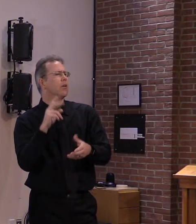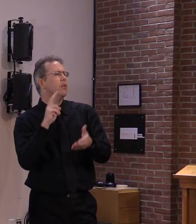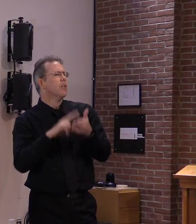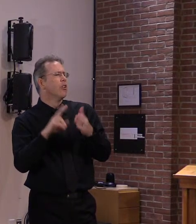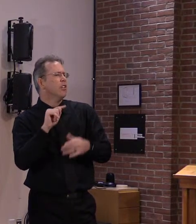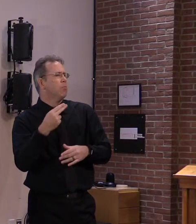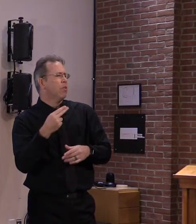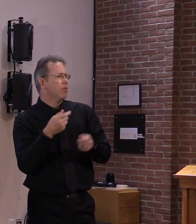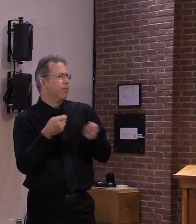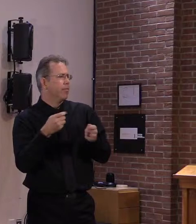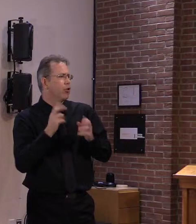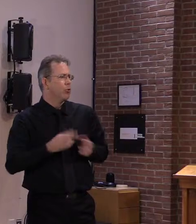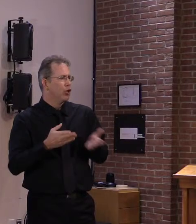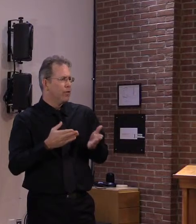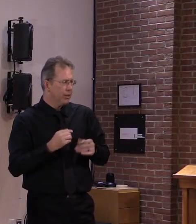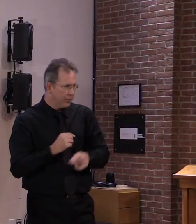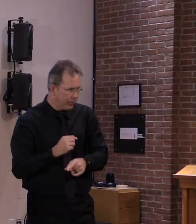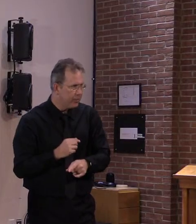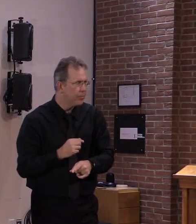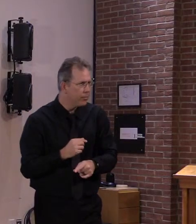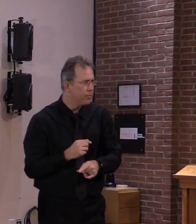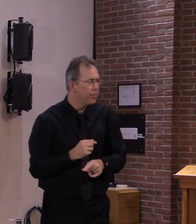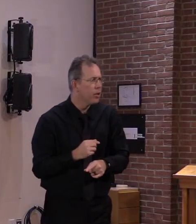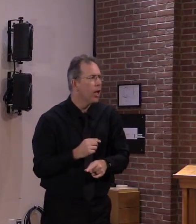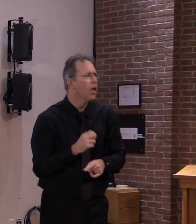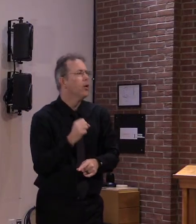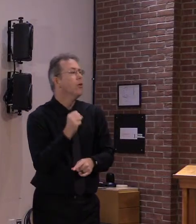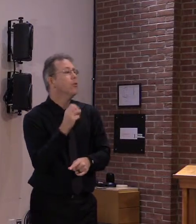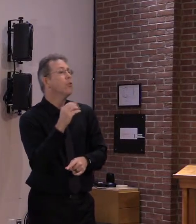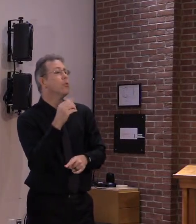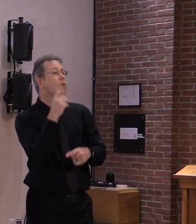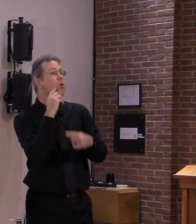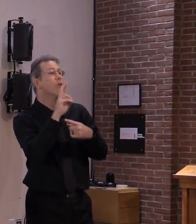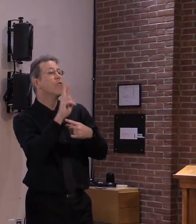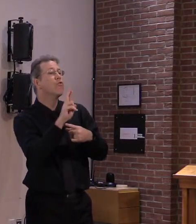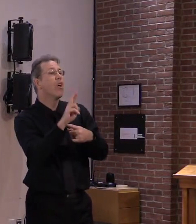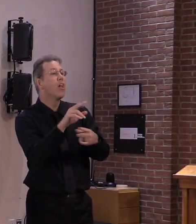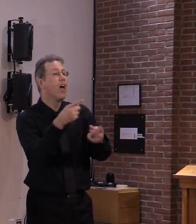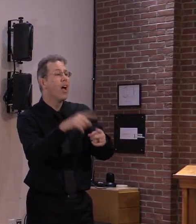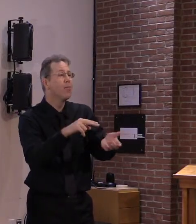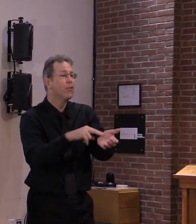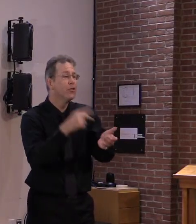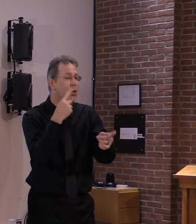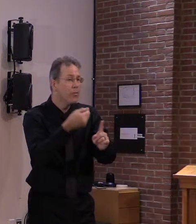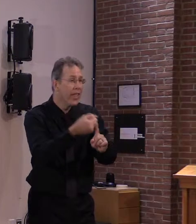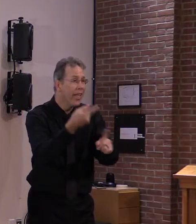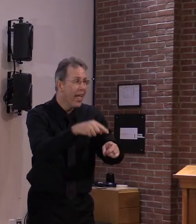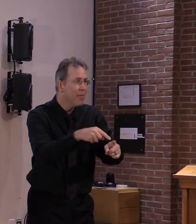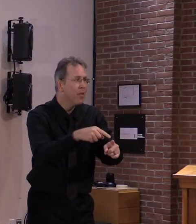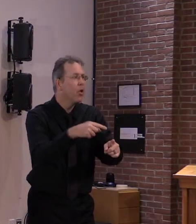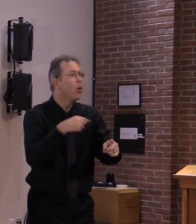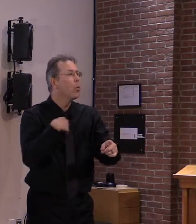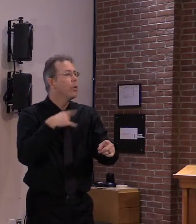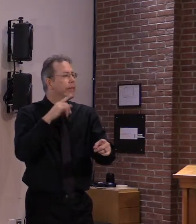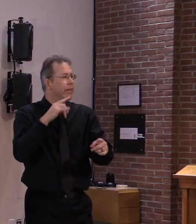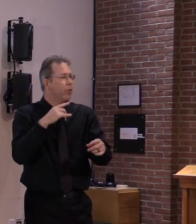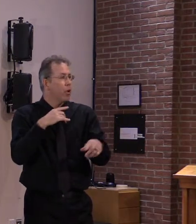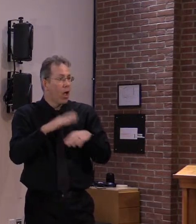affected. As I mentioned in my remarks today, I think the first step in doing that is going to be some focused time on assessing the